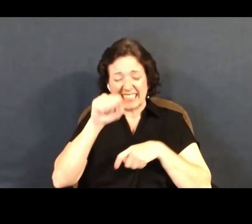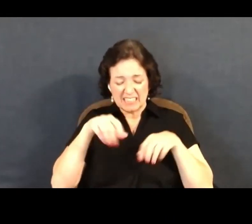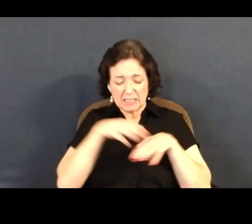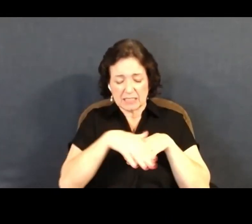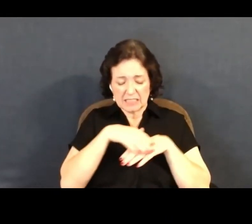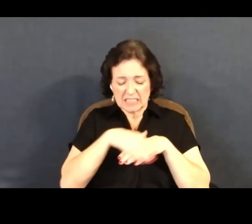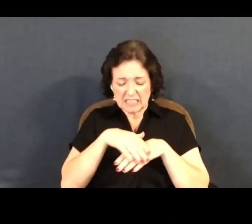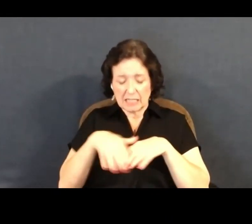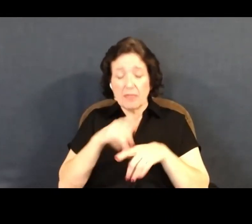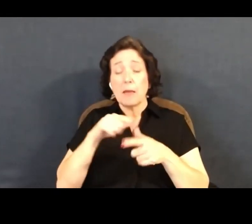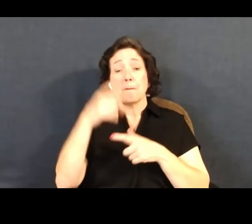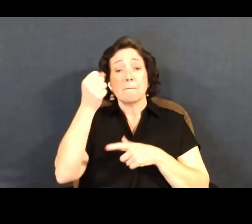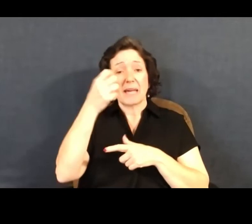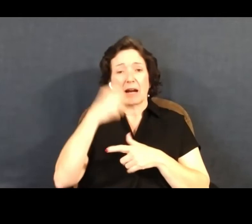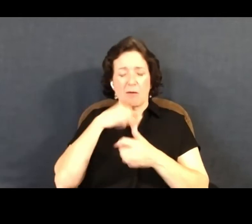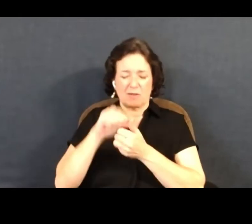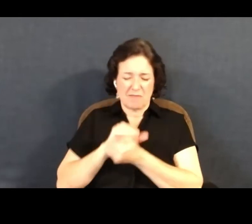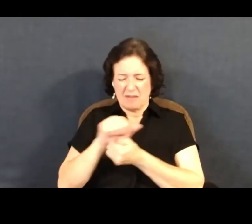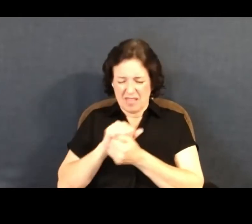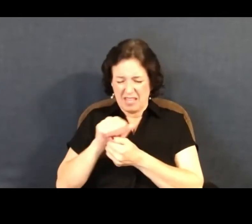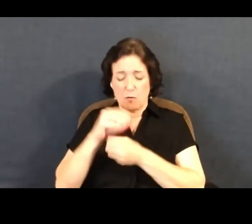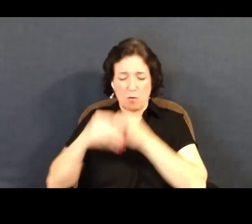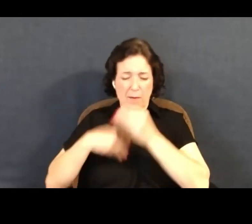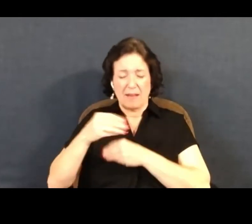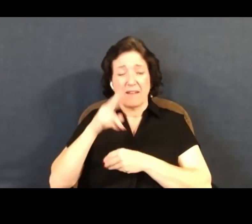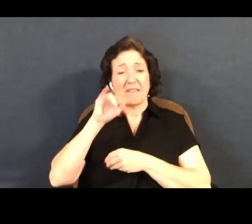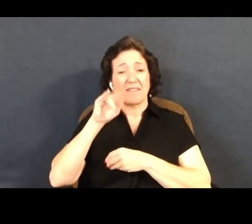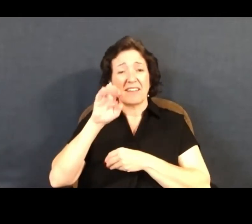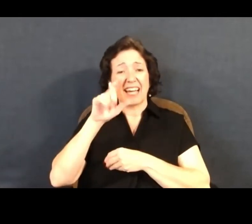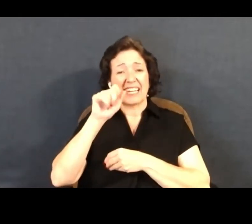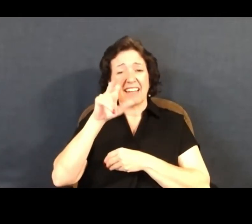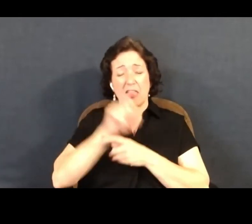I would mix it all together, wrap it in vine leaves and throw it in the river."